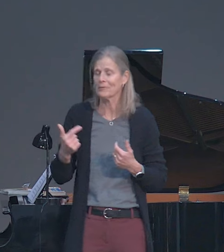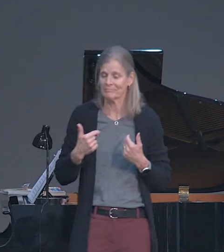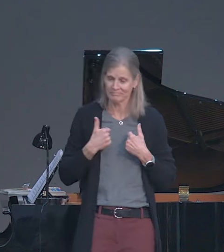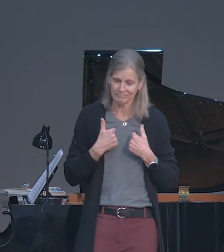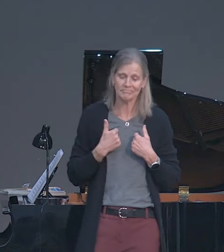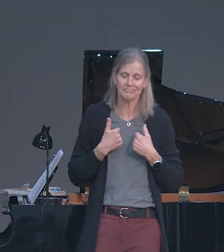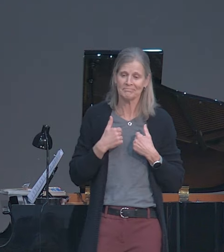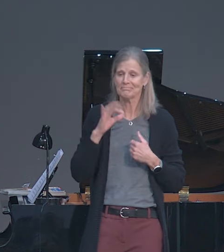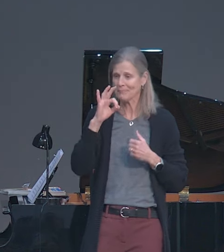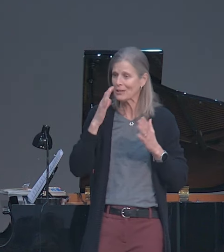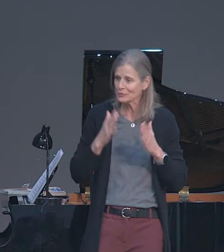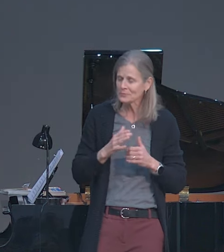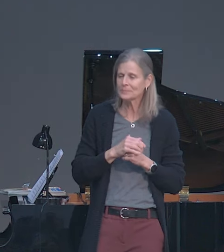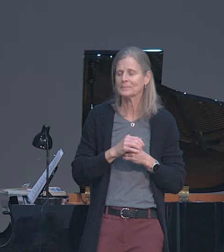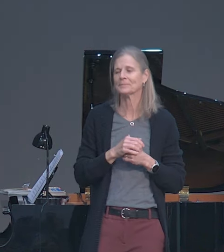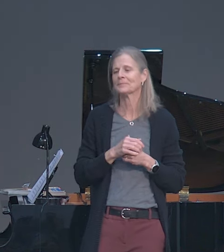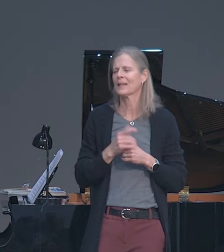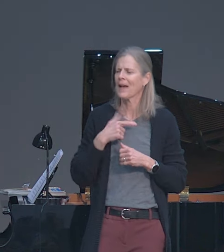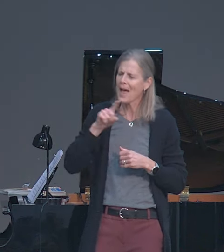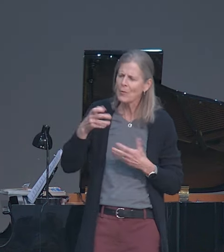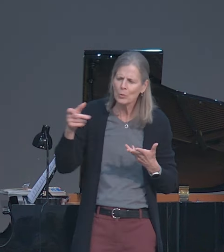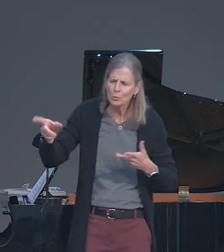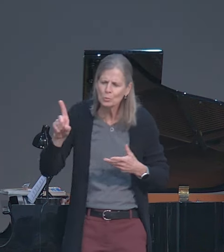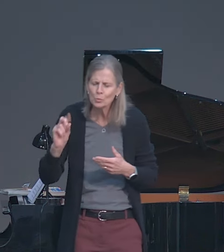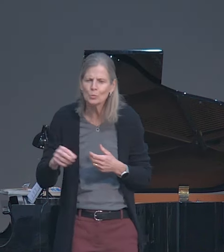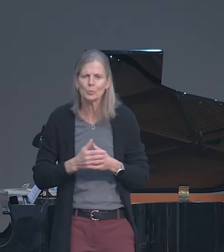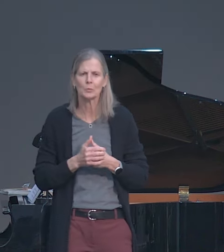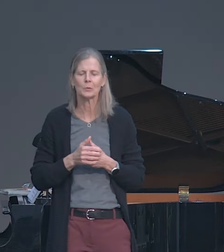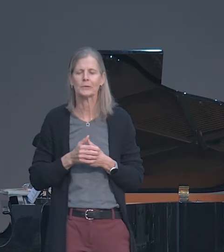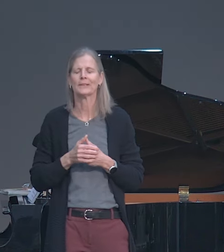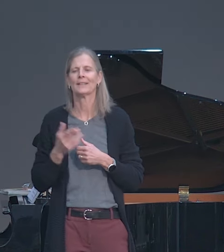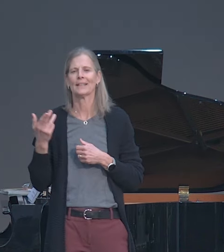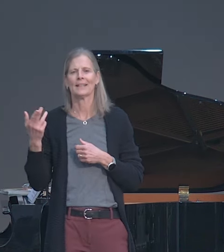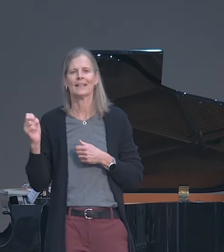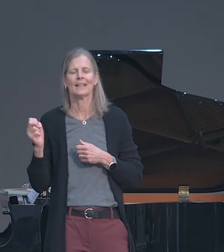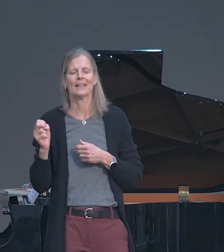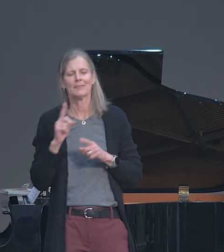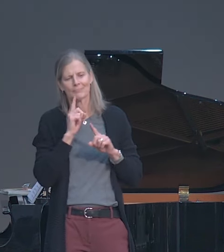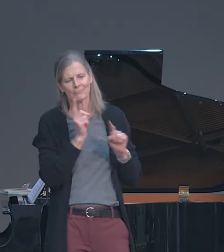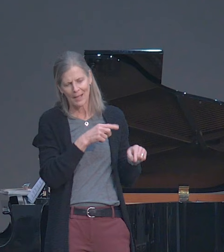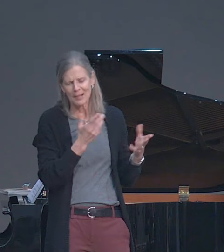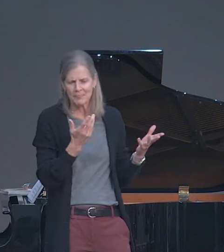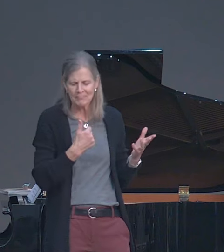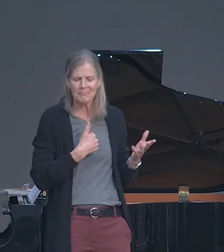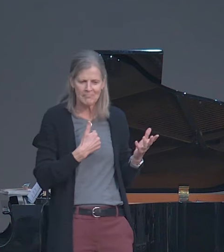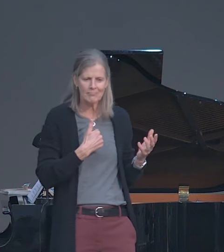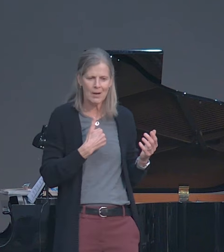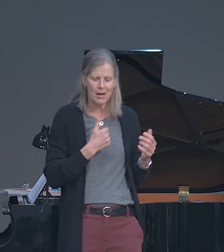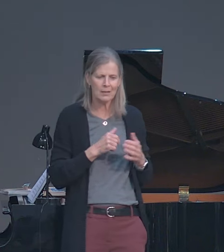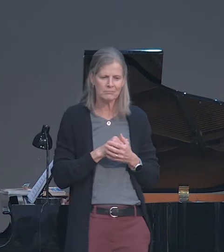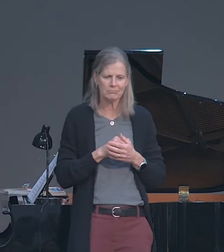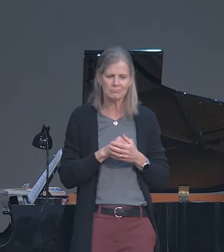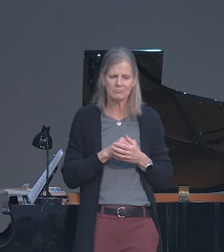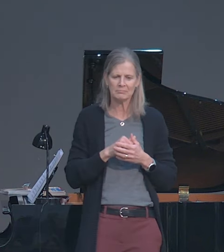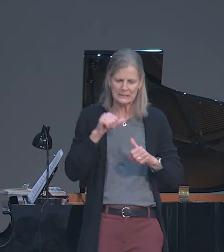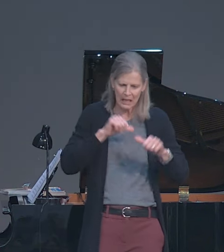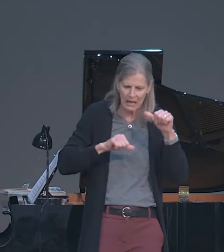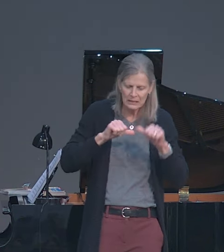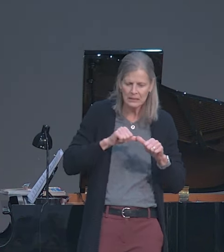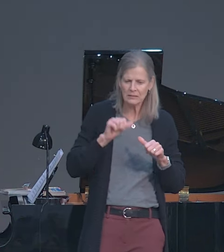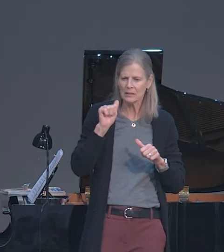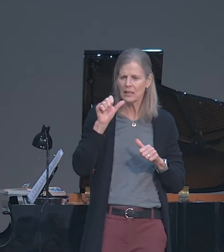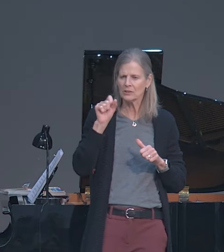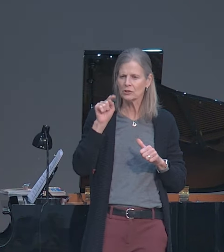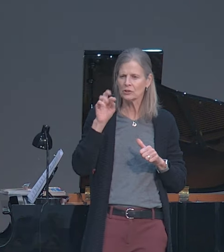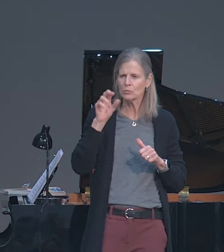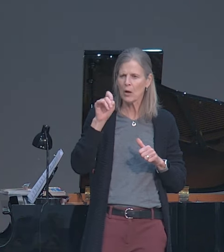tell him that. And I ask what he did. And he says, "Well, I'm a scientist. I'm an astronomer.